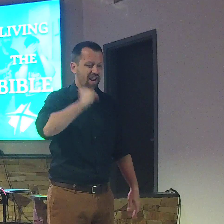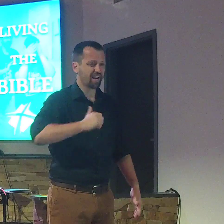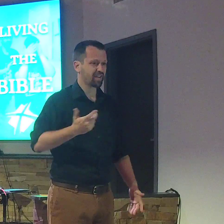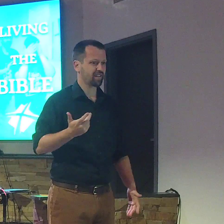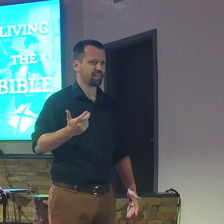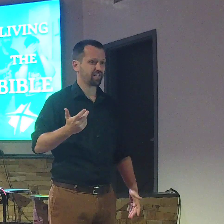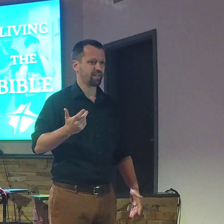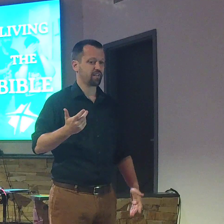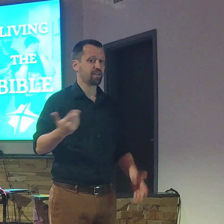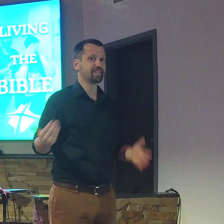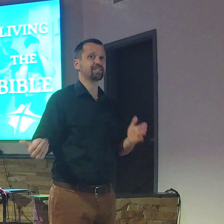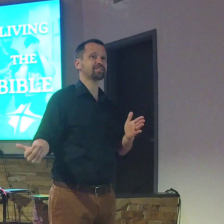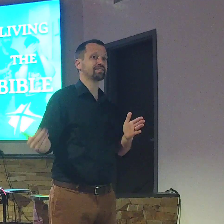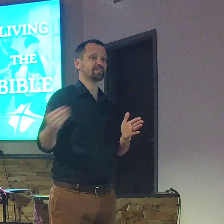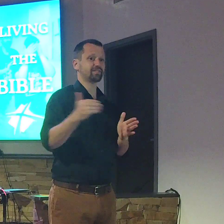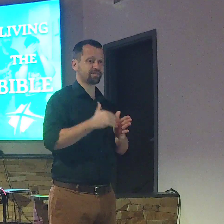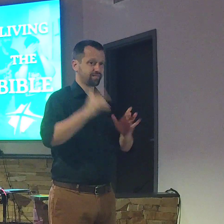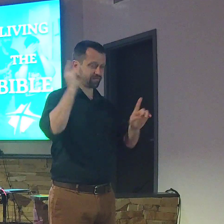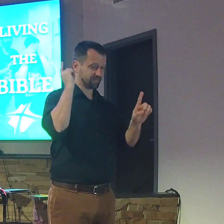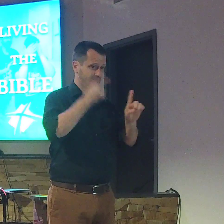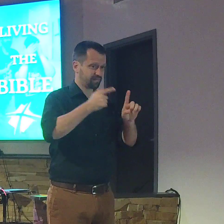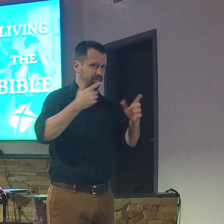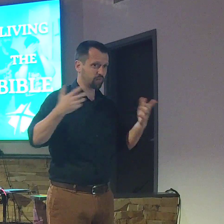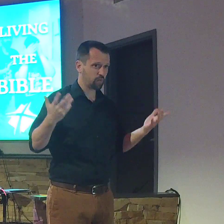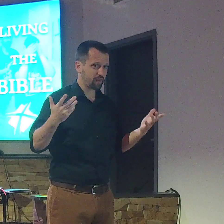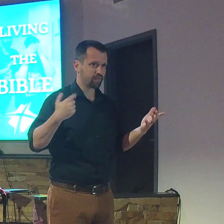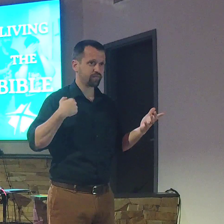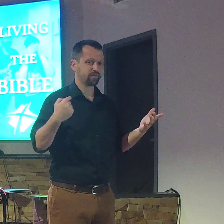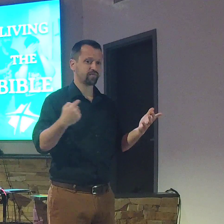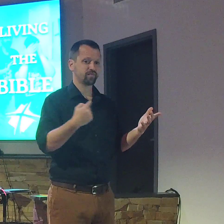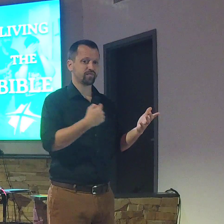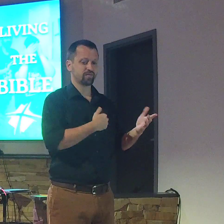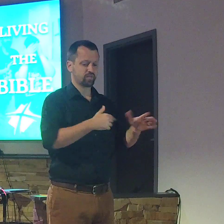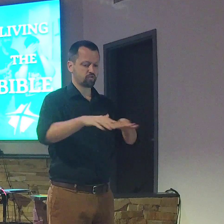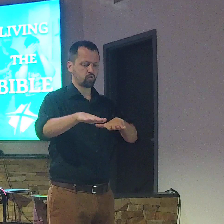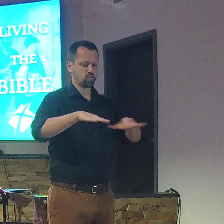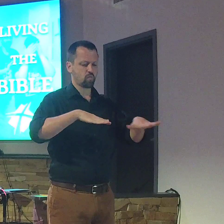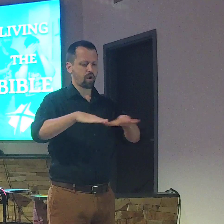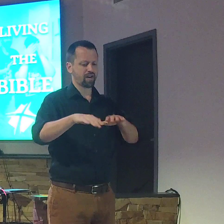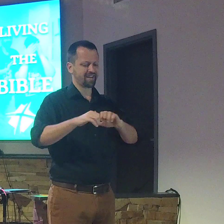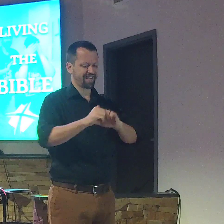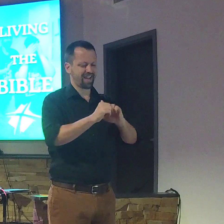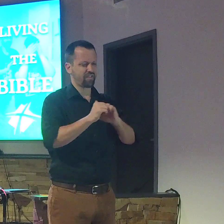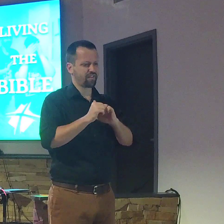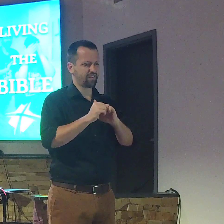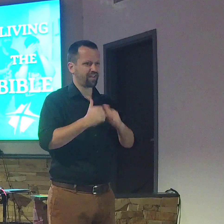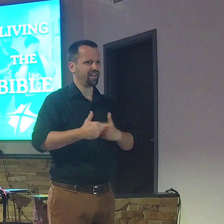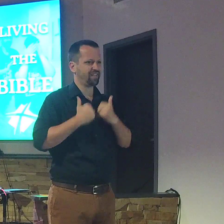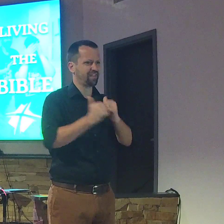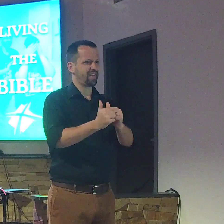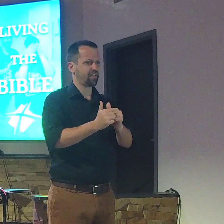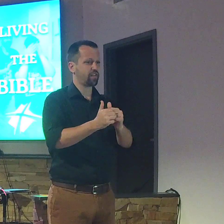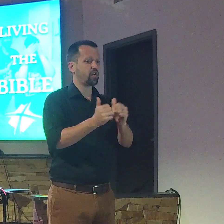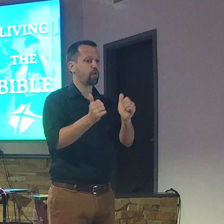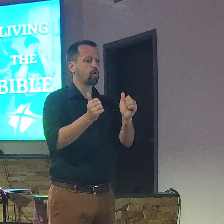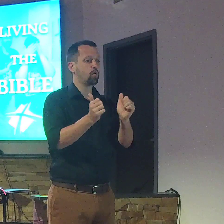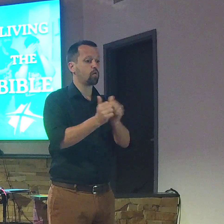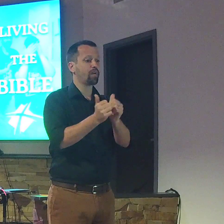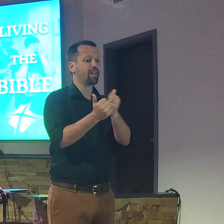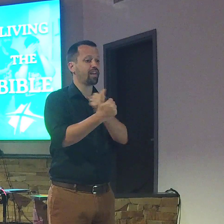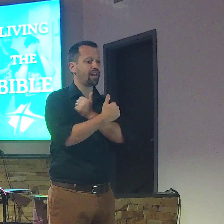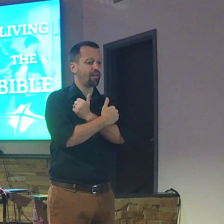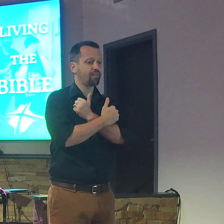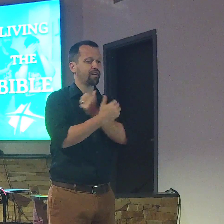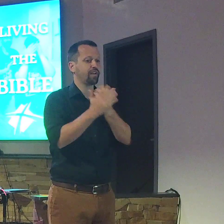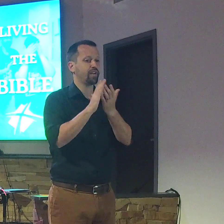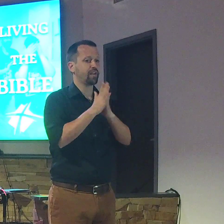that way, again, the goal is for us to walk together in love and in peace and